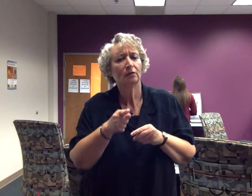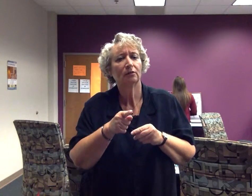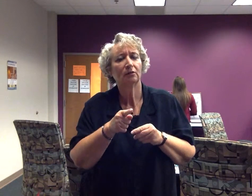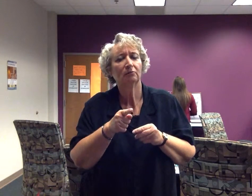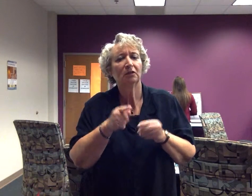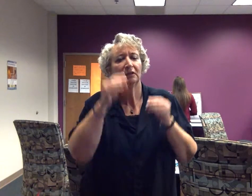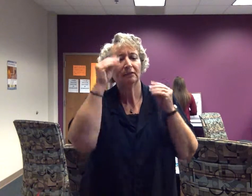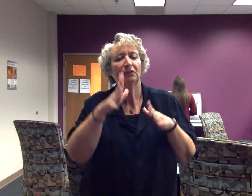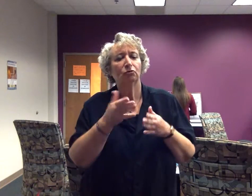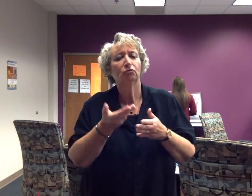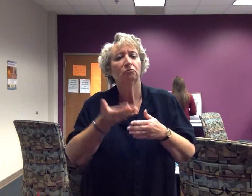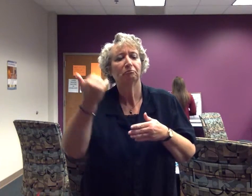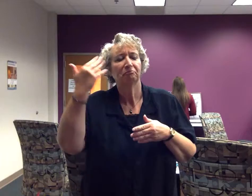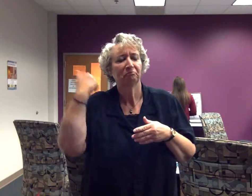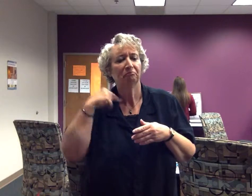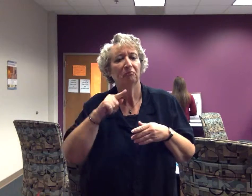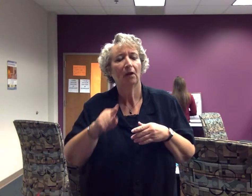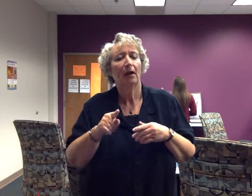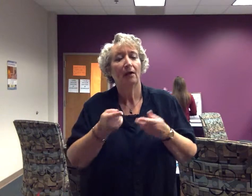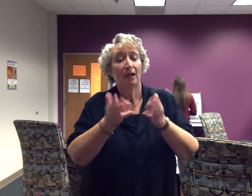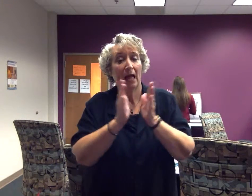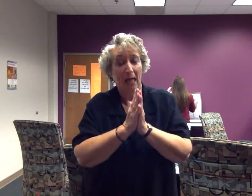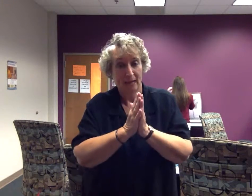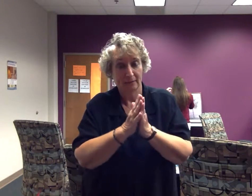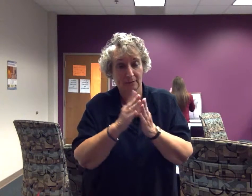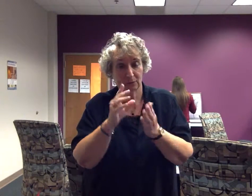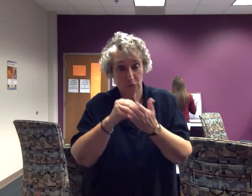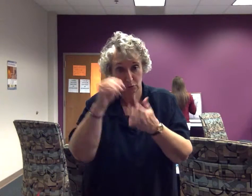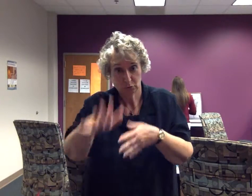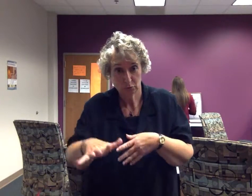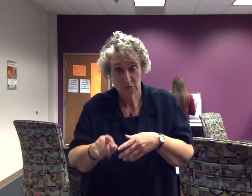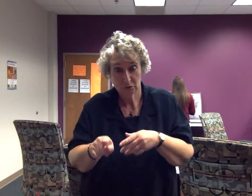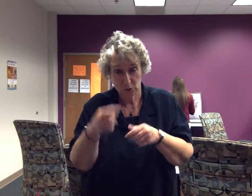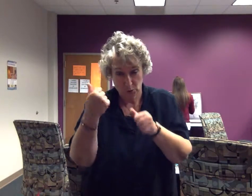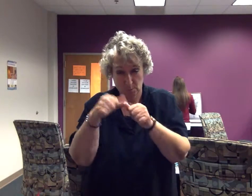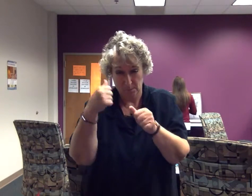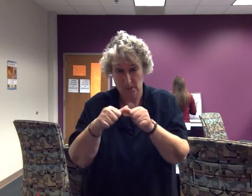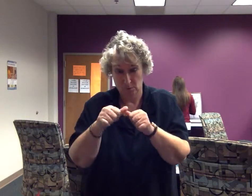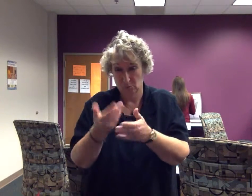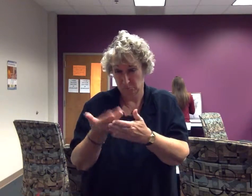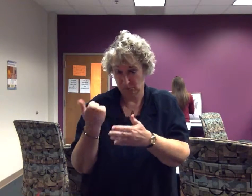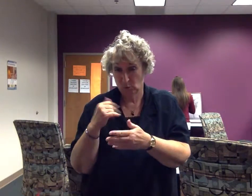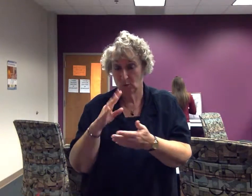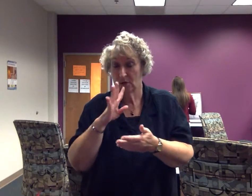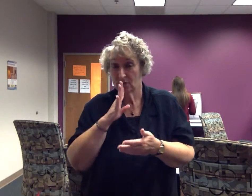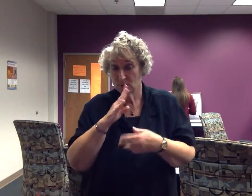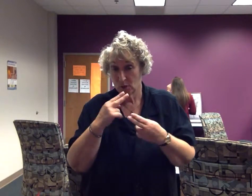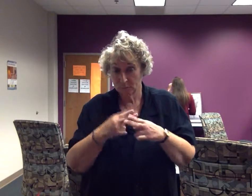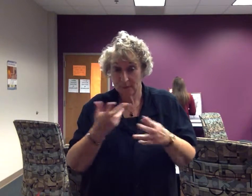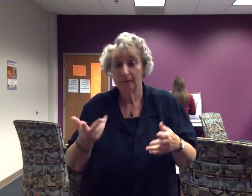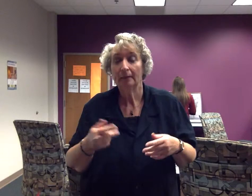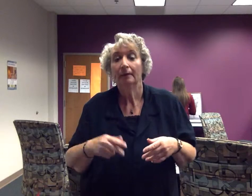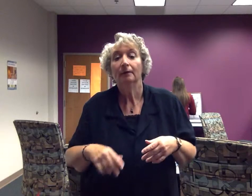previous topic, and many students don't remember. The idea behind Unit 1 in all social studies courses is